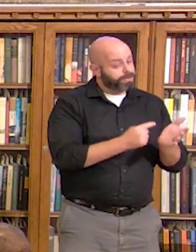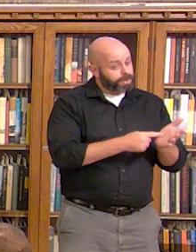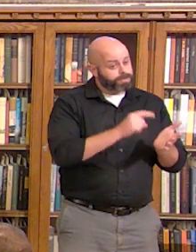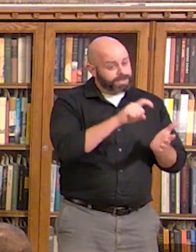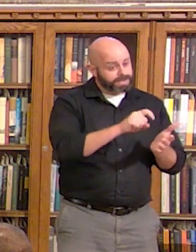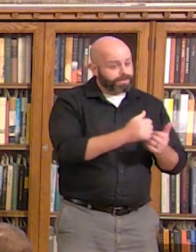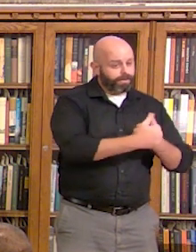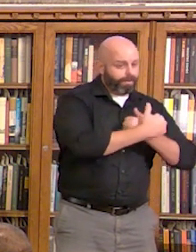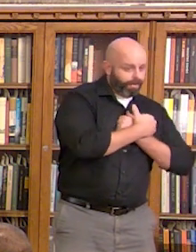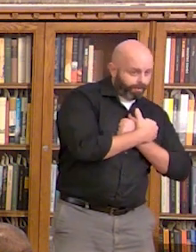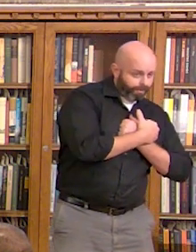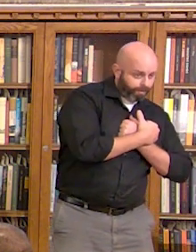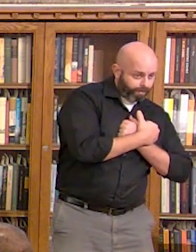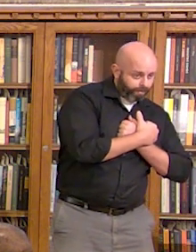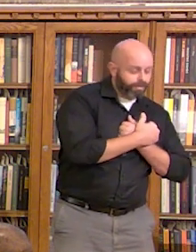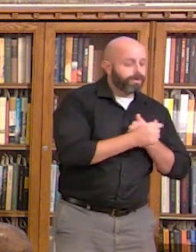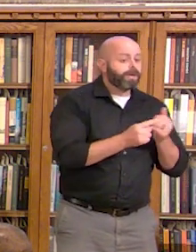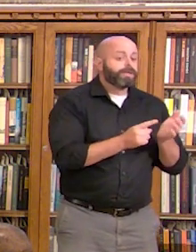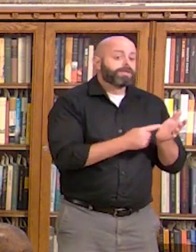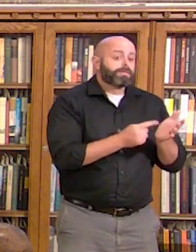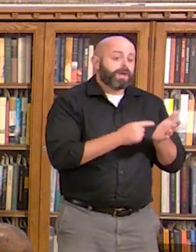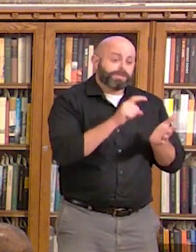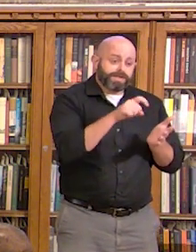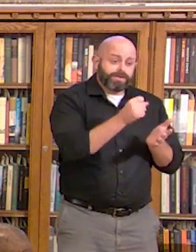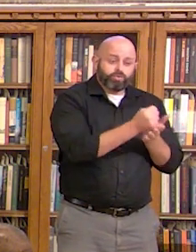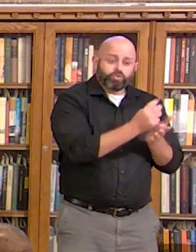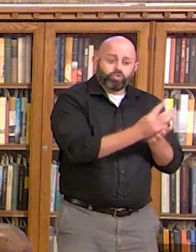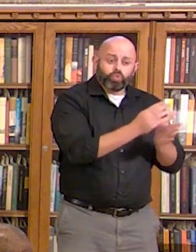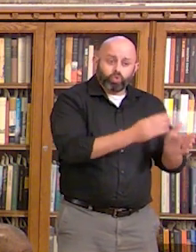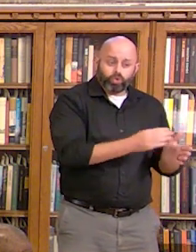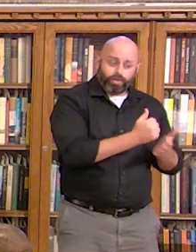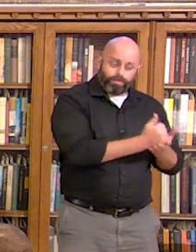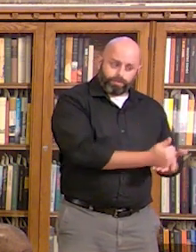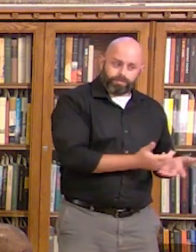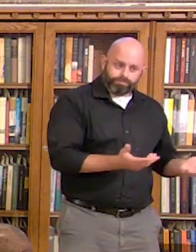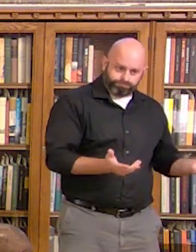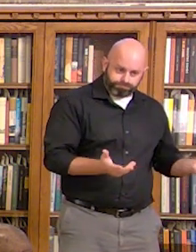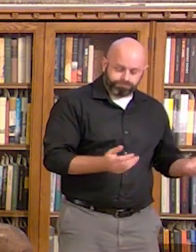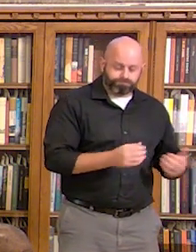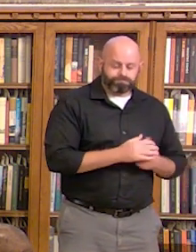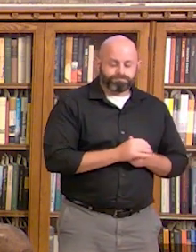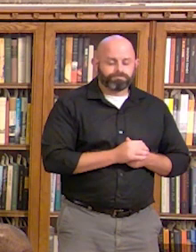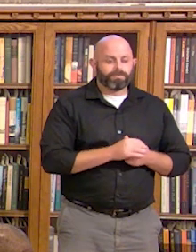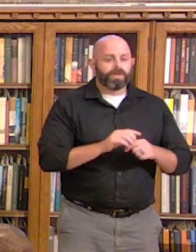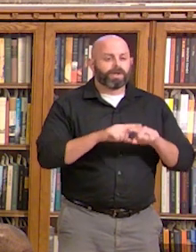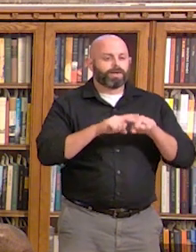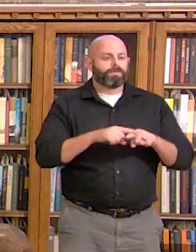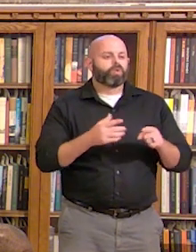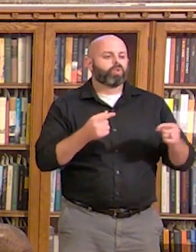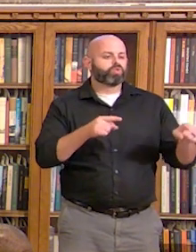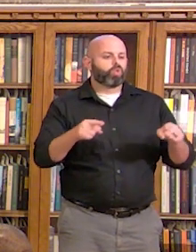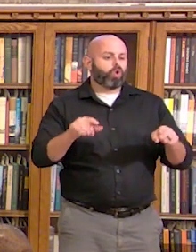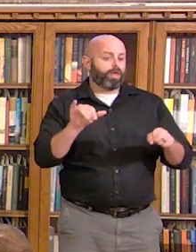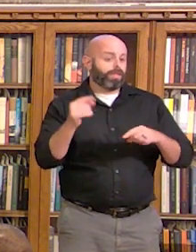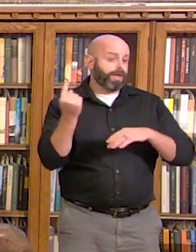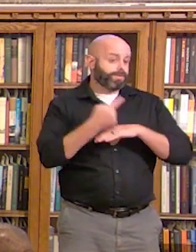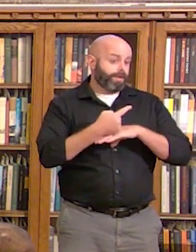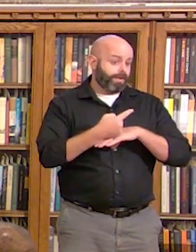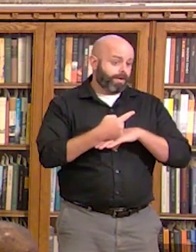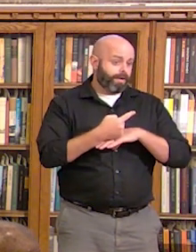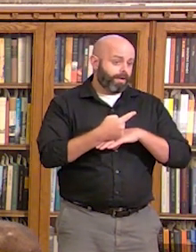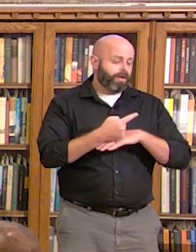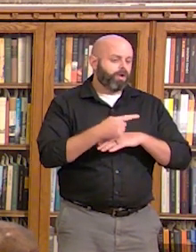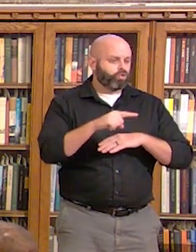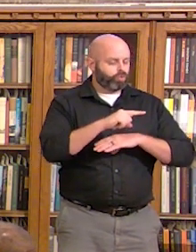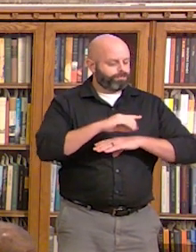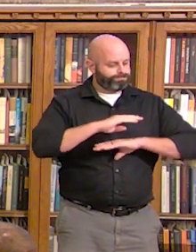hug sometimes they need a social worker and depending on what's going on that day you